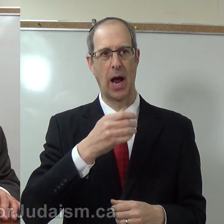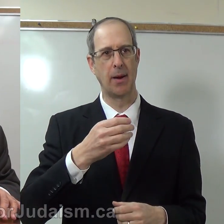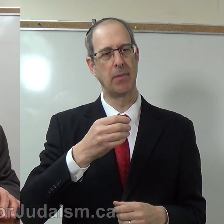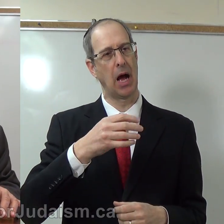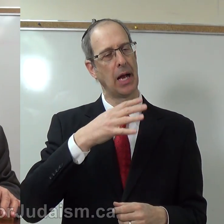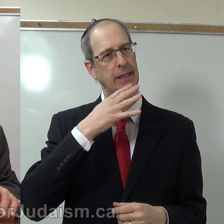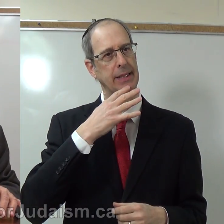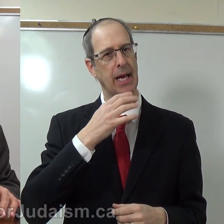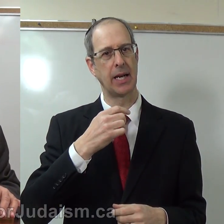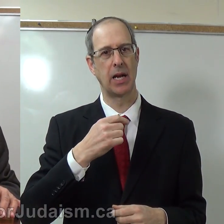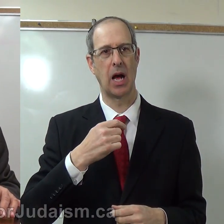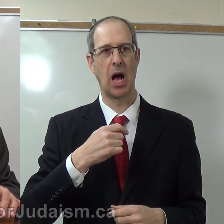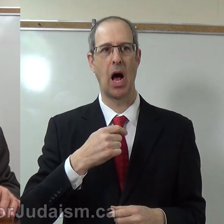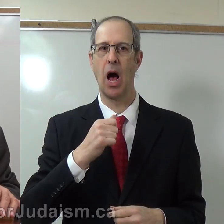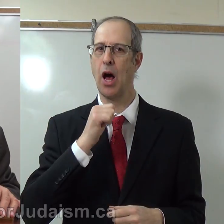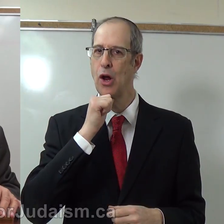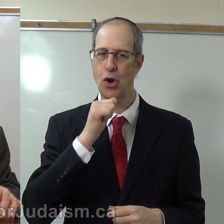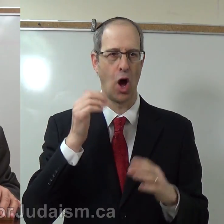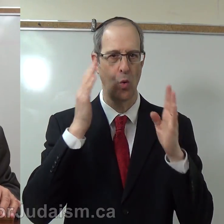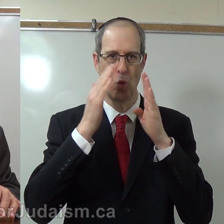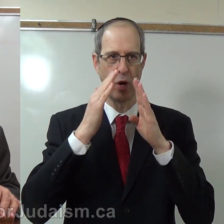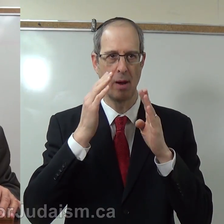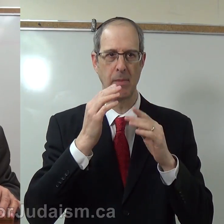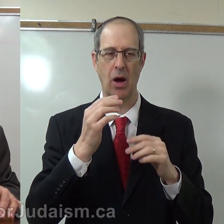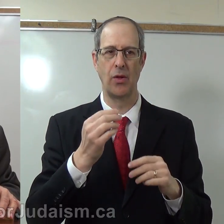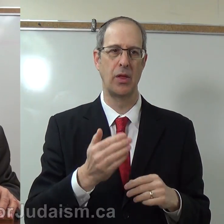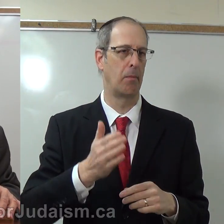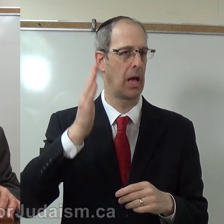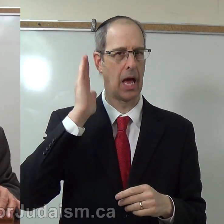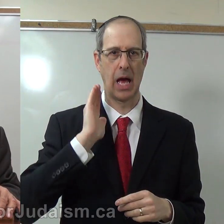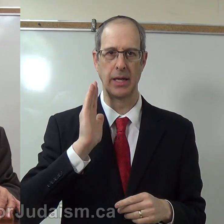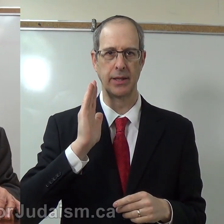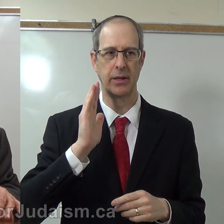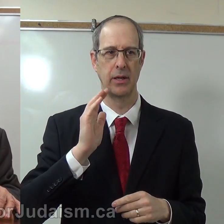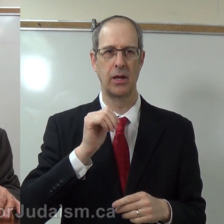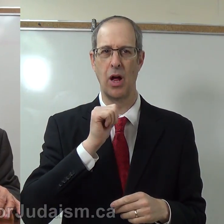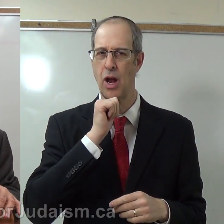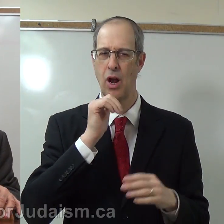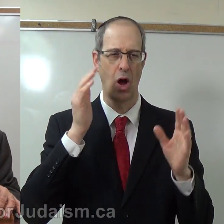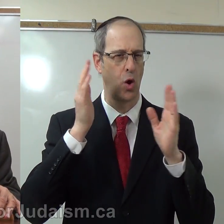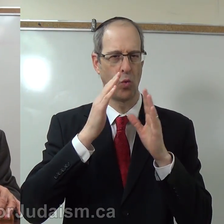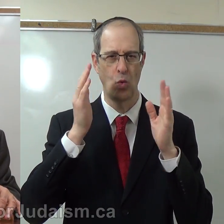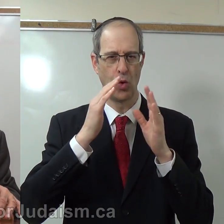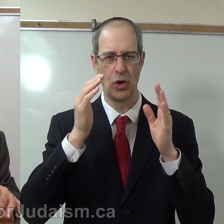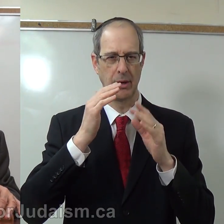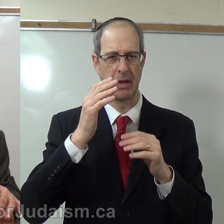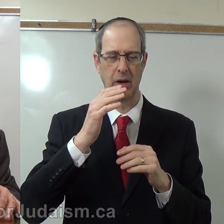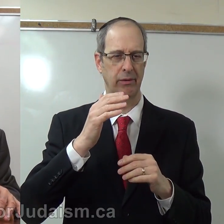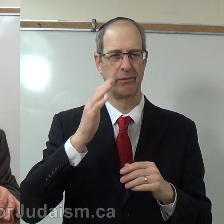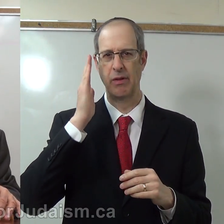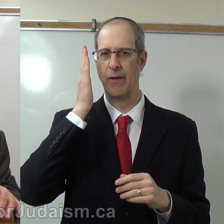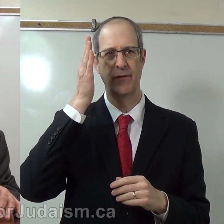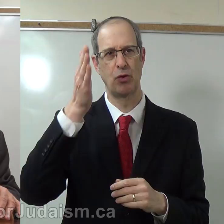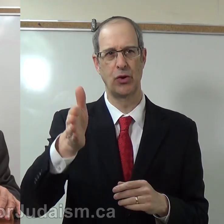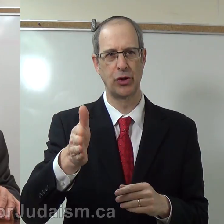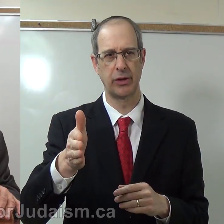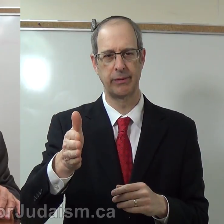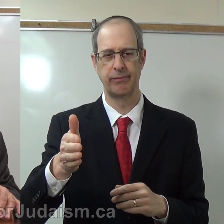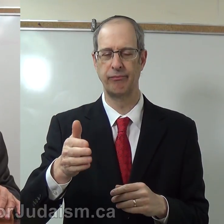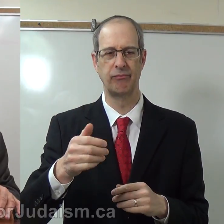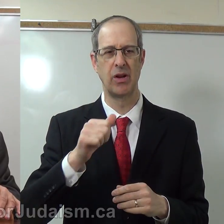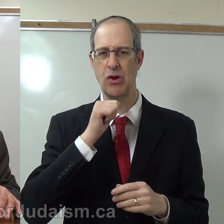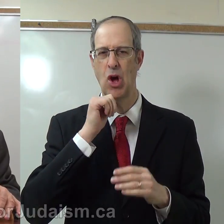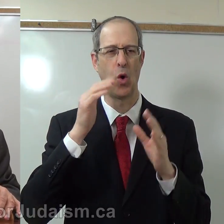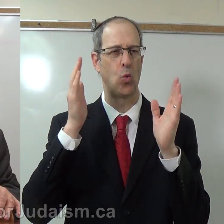I didn't worry about the past. I didn't worry about the future. I didn't